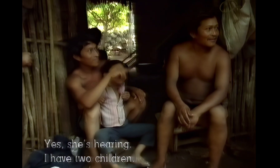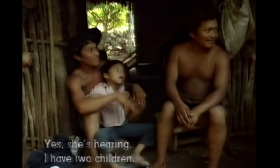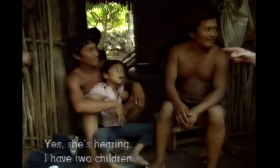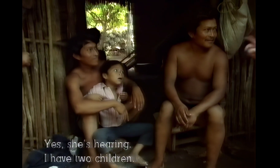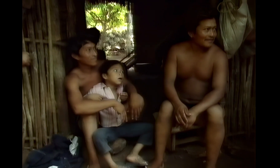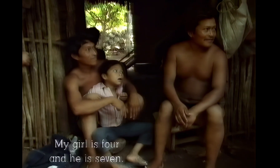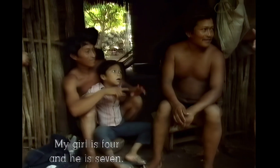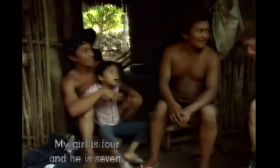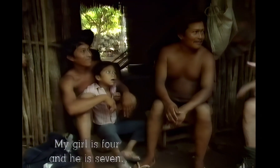children.